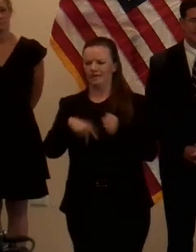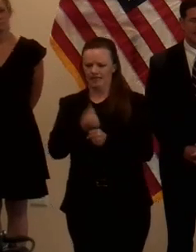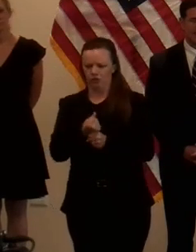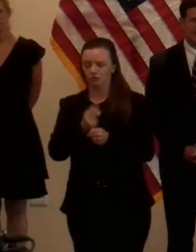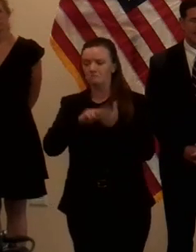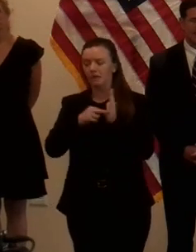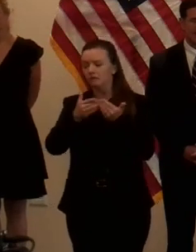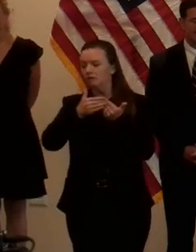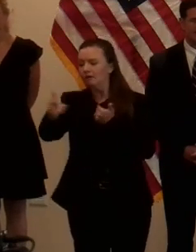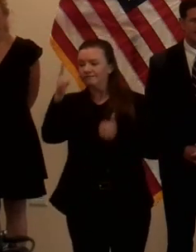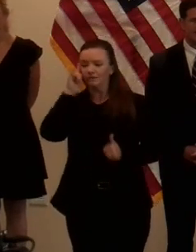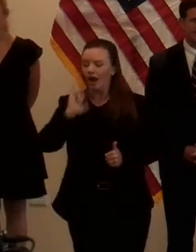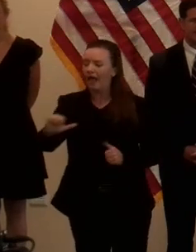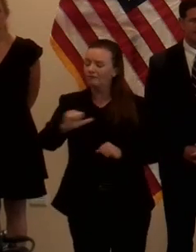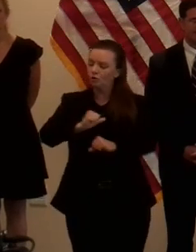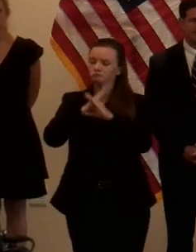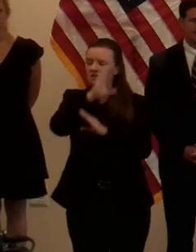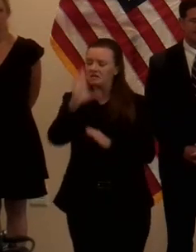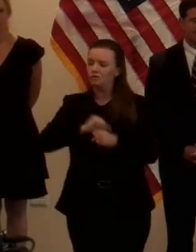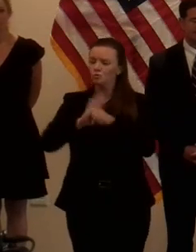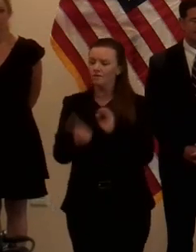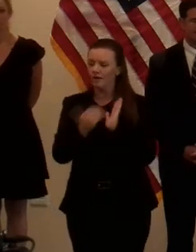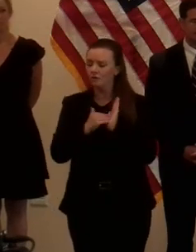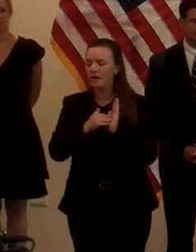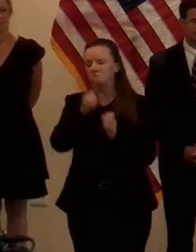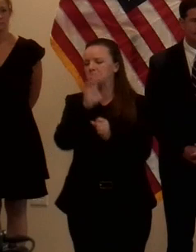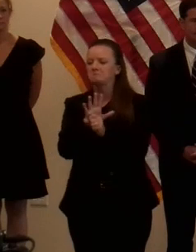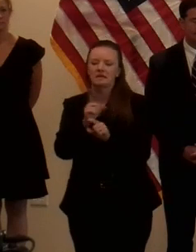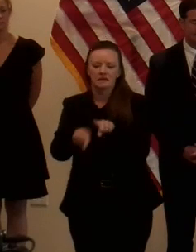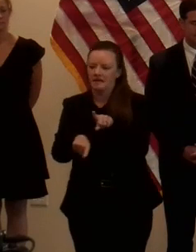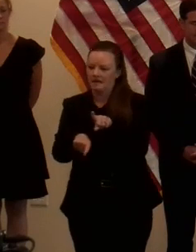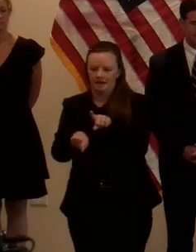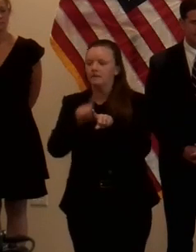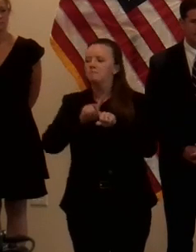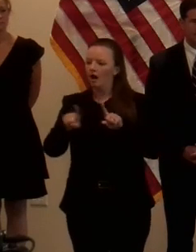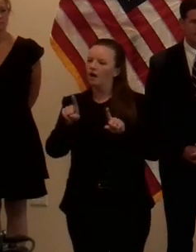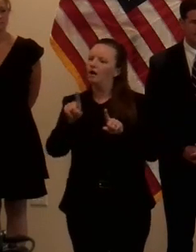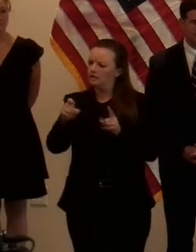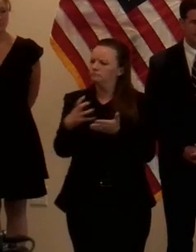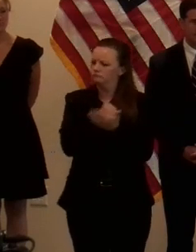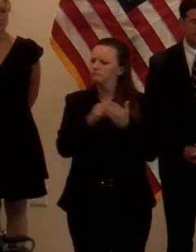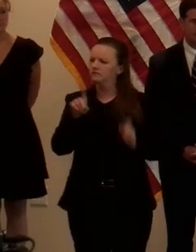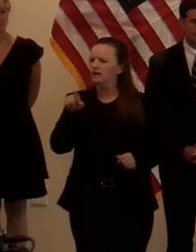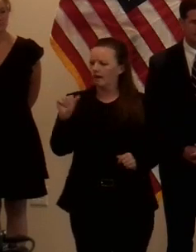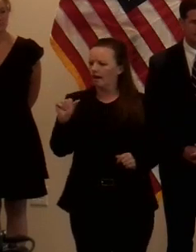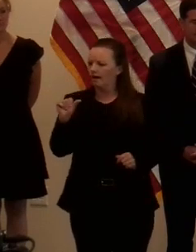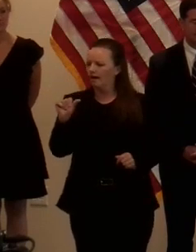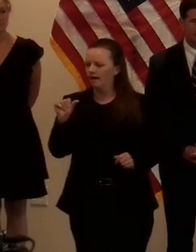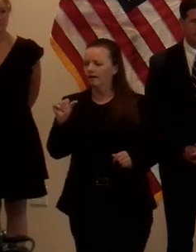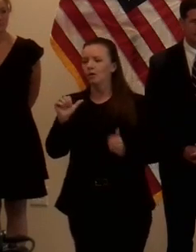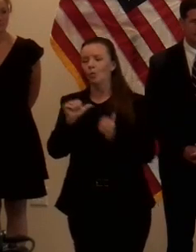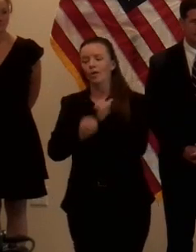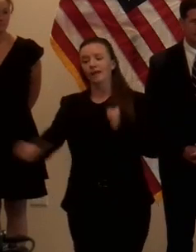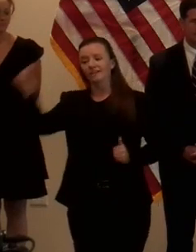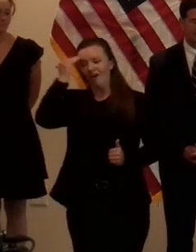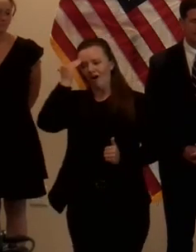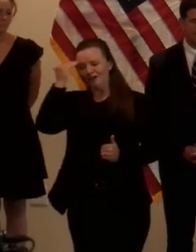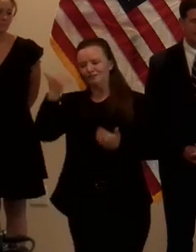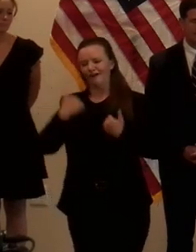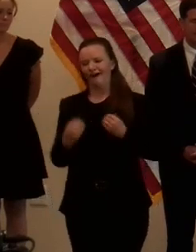can't guarantee you'll have immunity, but we need to get the data because knowledge is power, and we feel that empowering